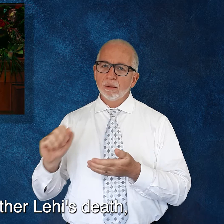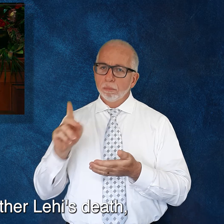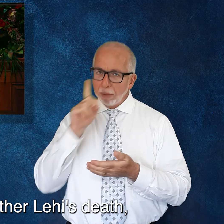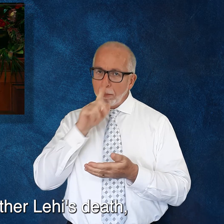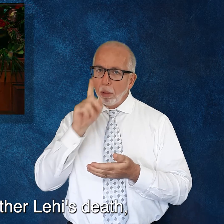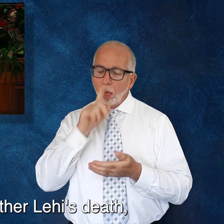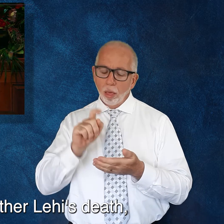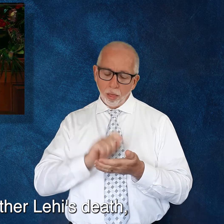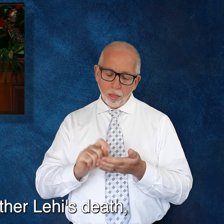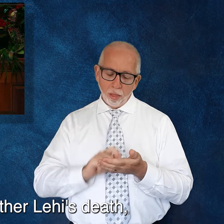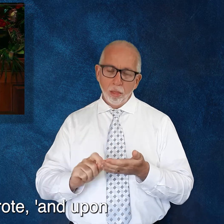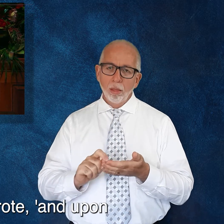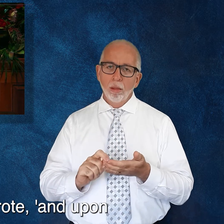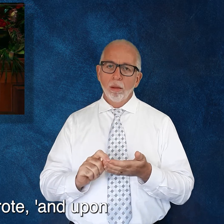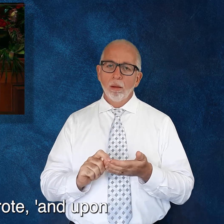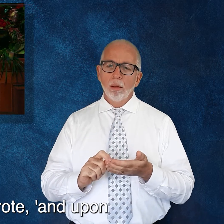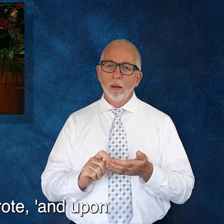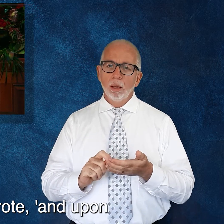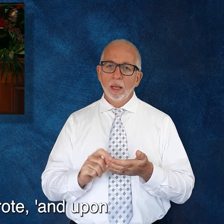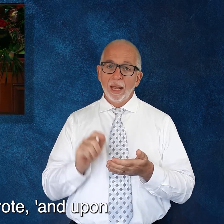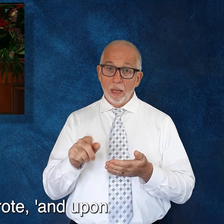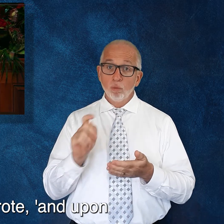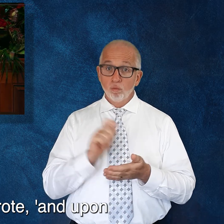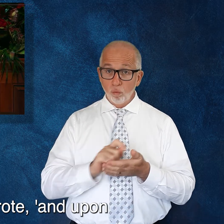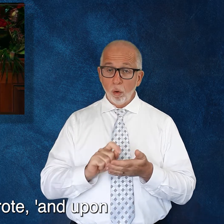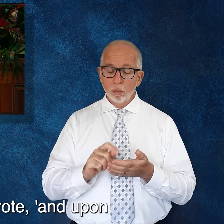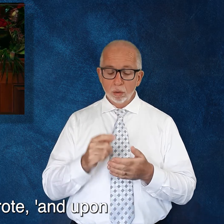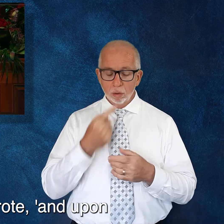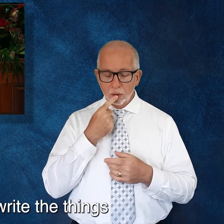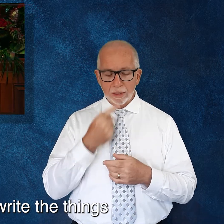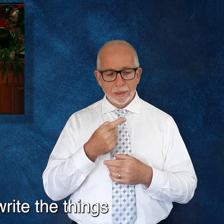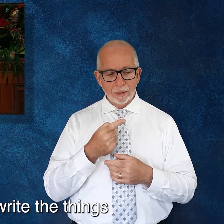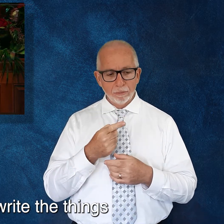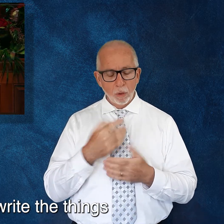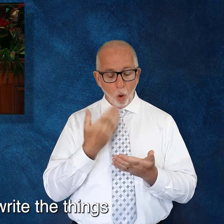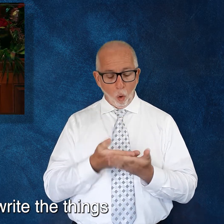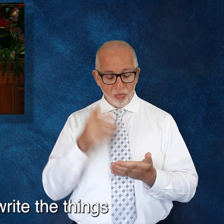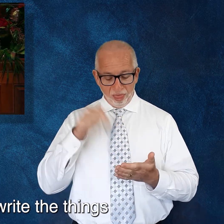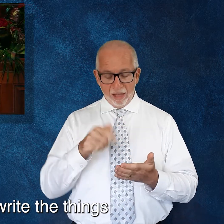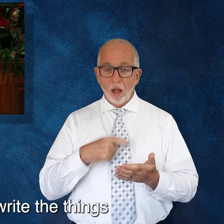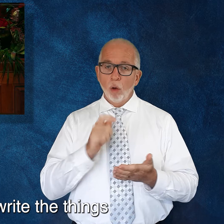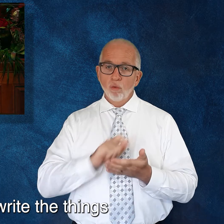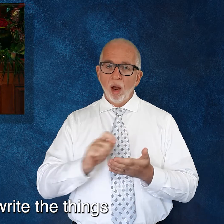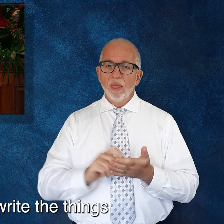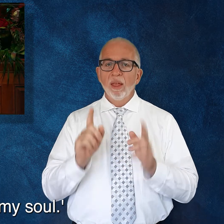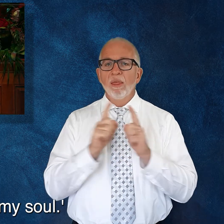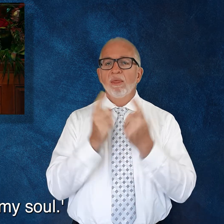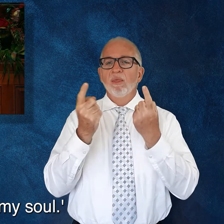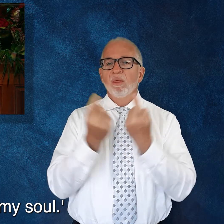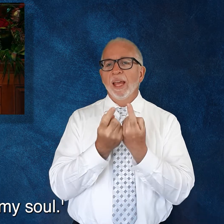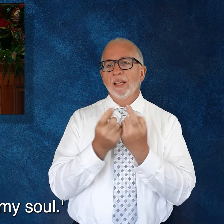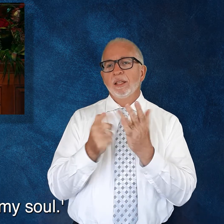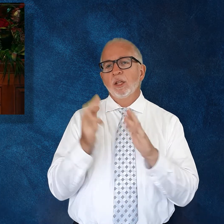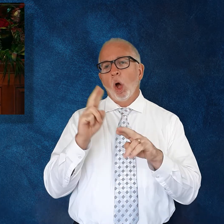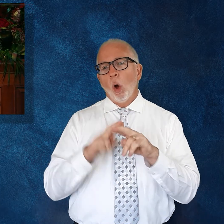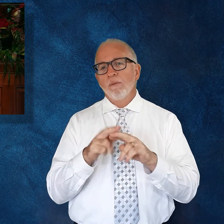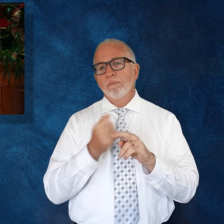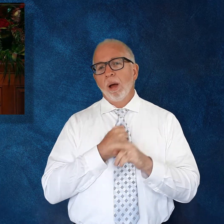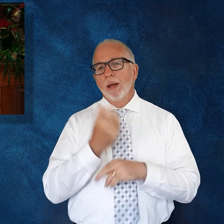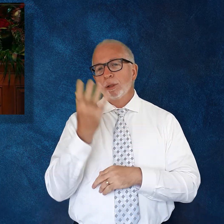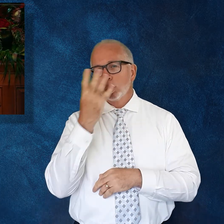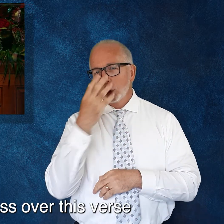Lehi's death. Nephi wrote, And upon these I write the things of my soul.